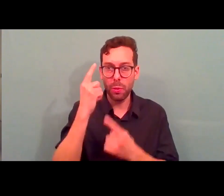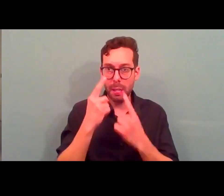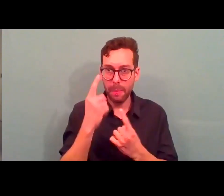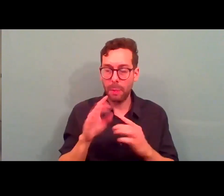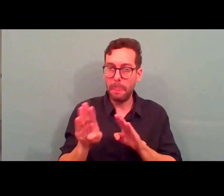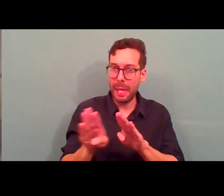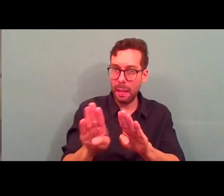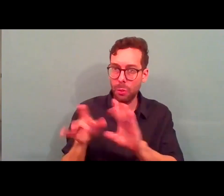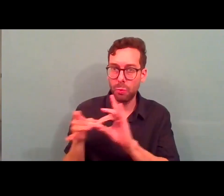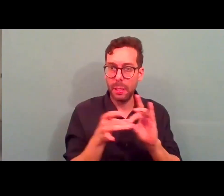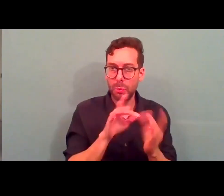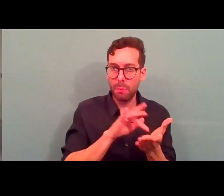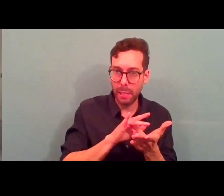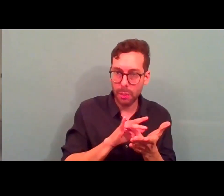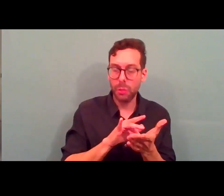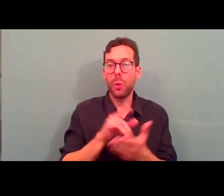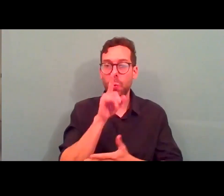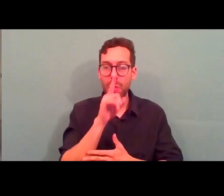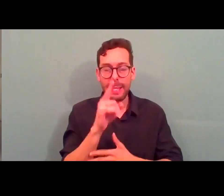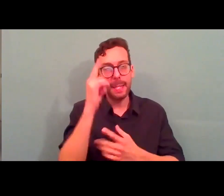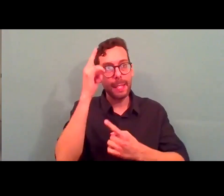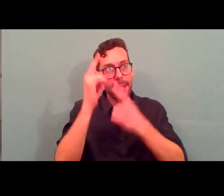help think through what